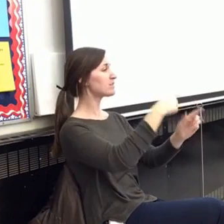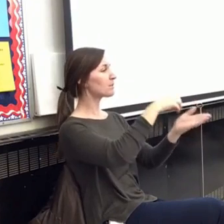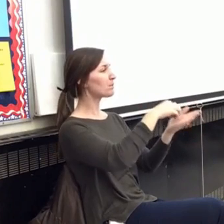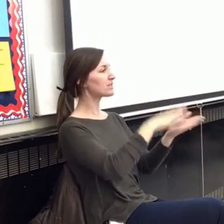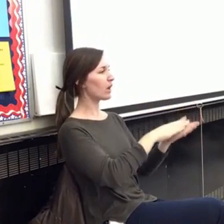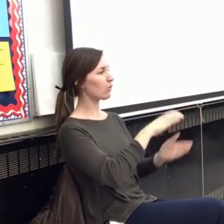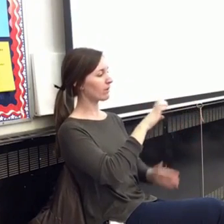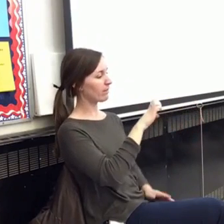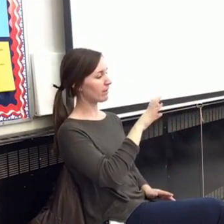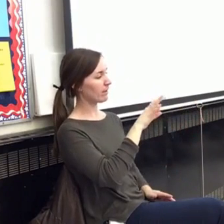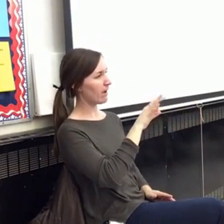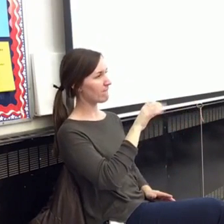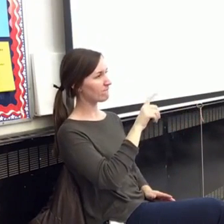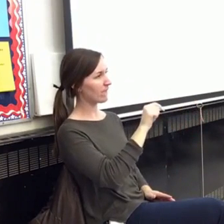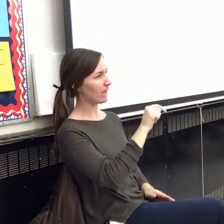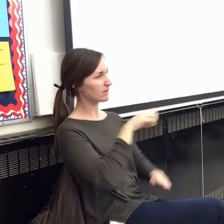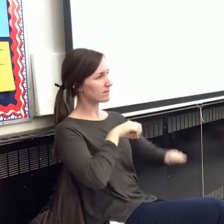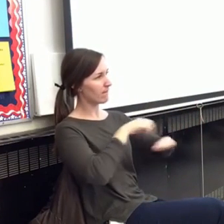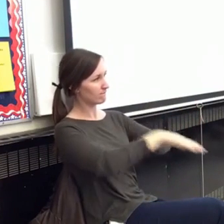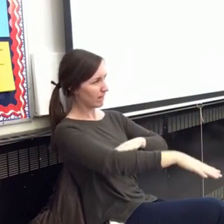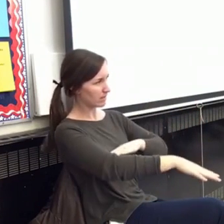effect of Chinese immigration,